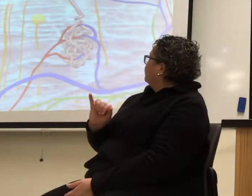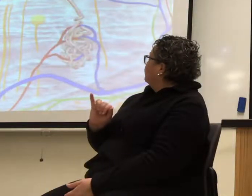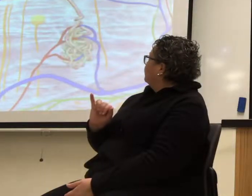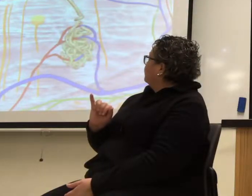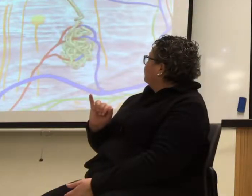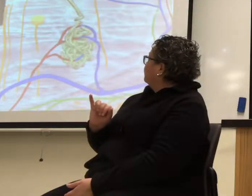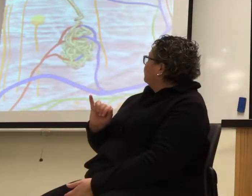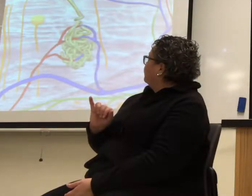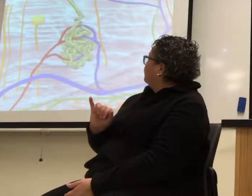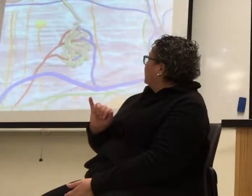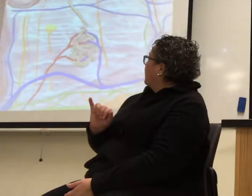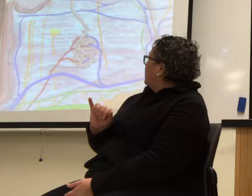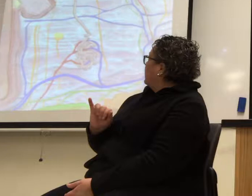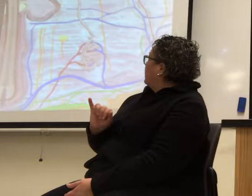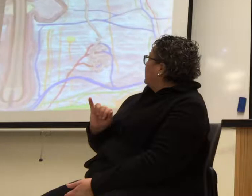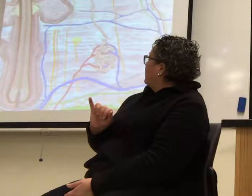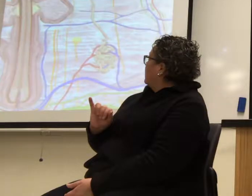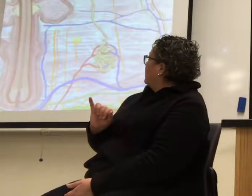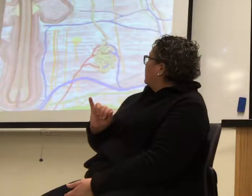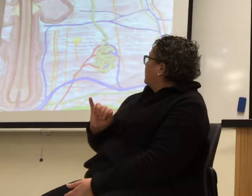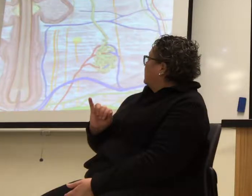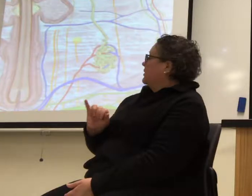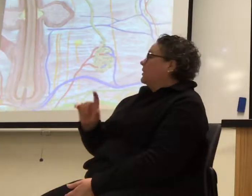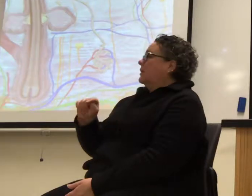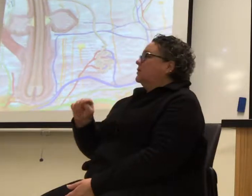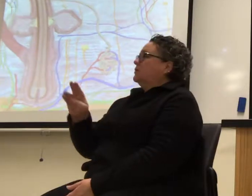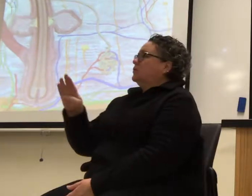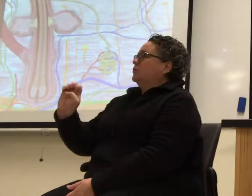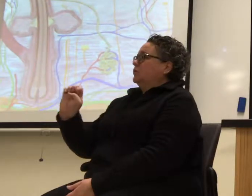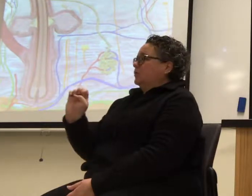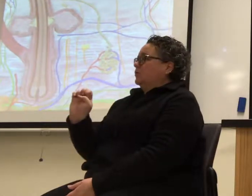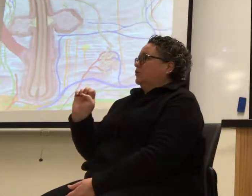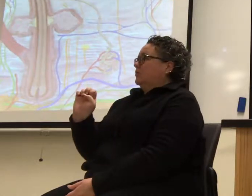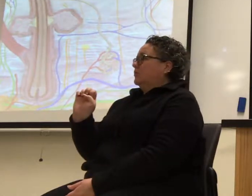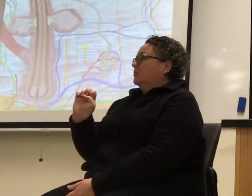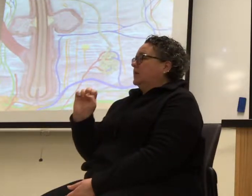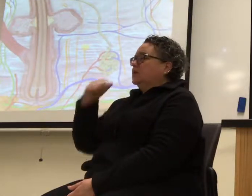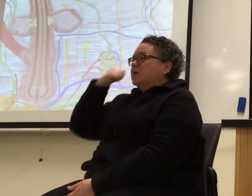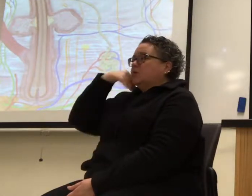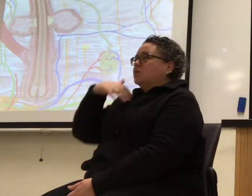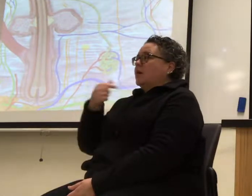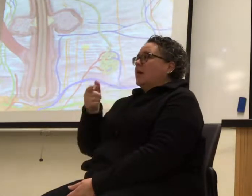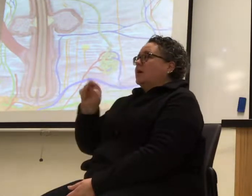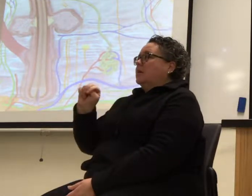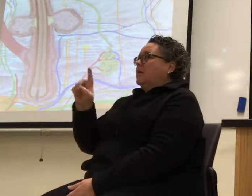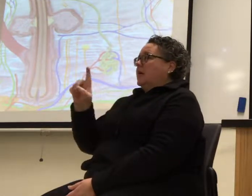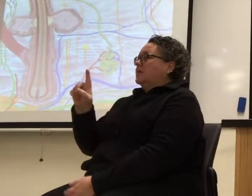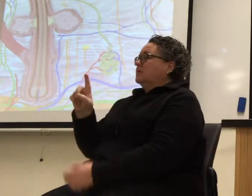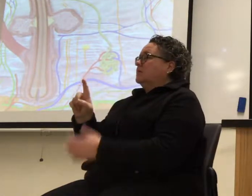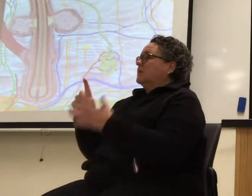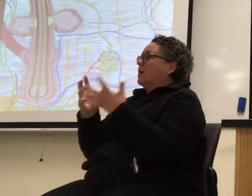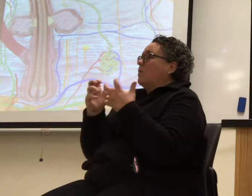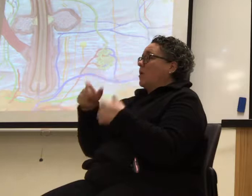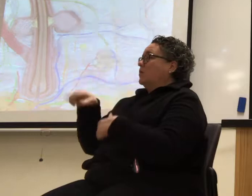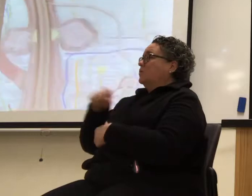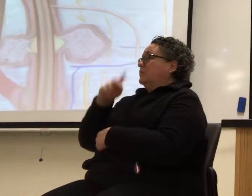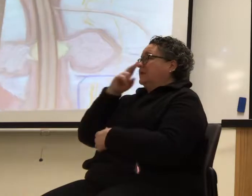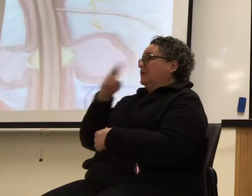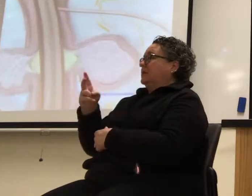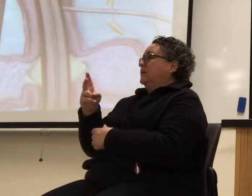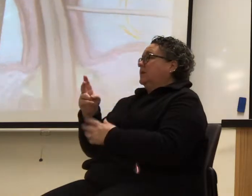highlight this gland here. It's a coiled tube. It's an apocrine sweat gland, and what I want you to see